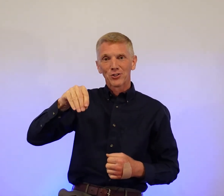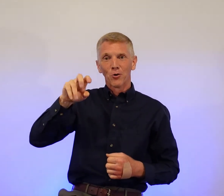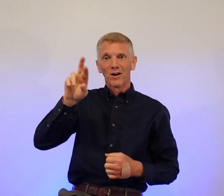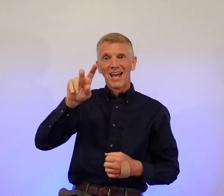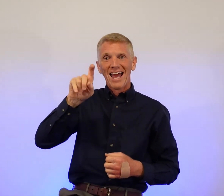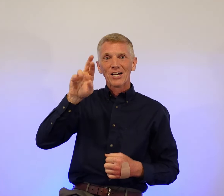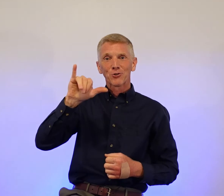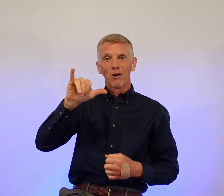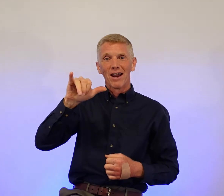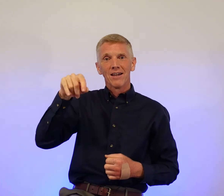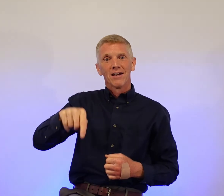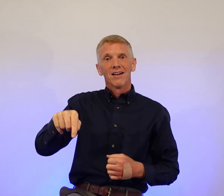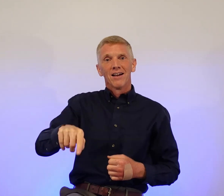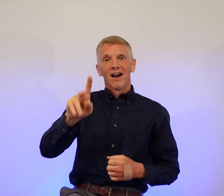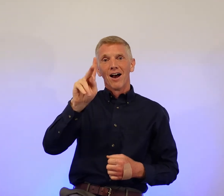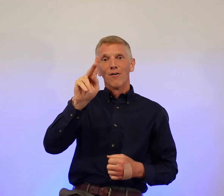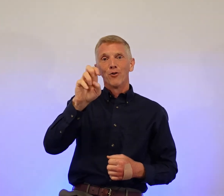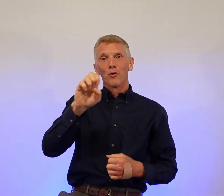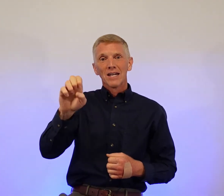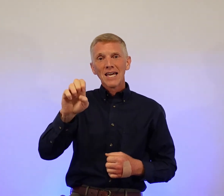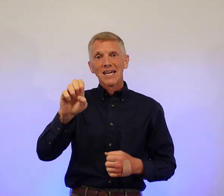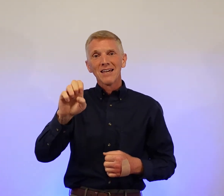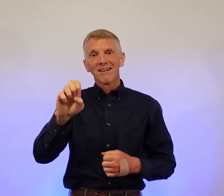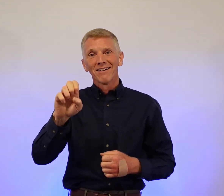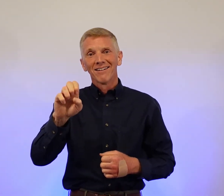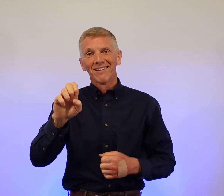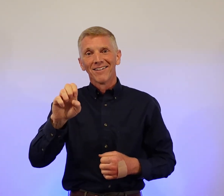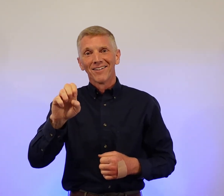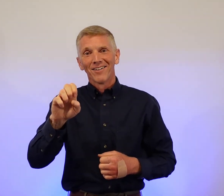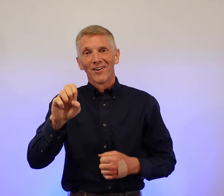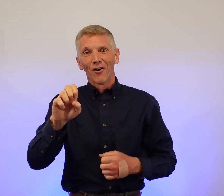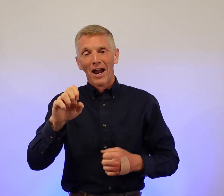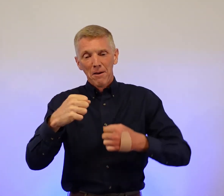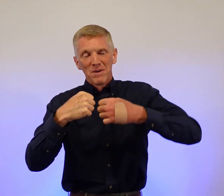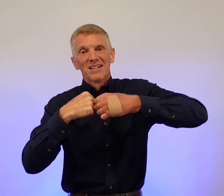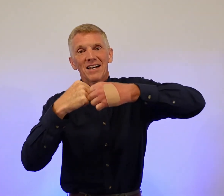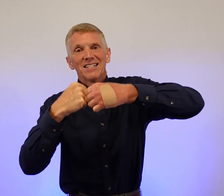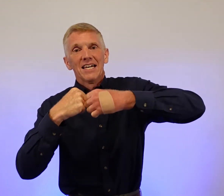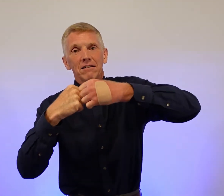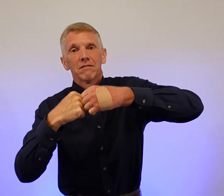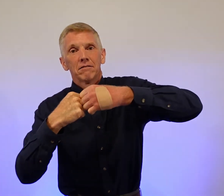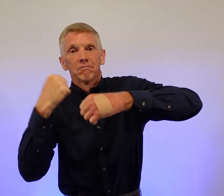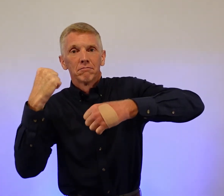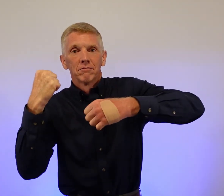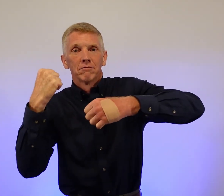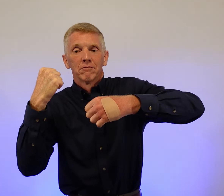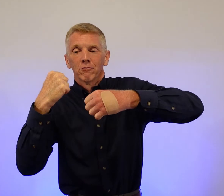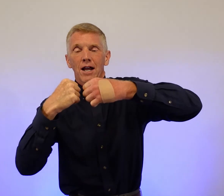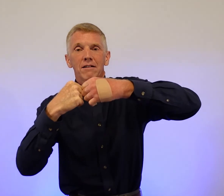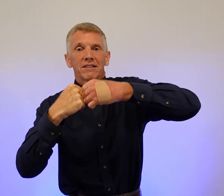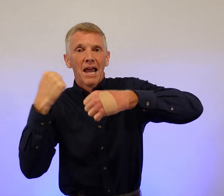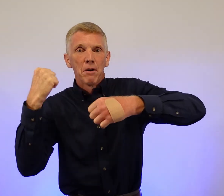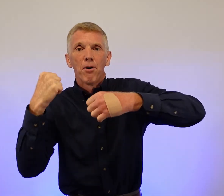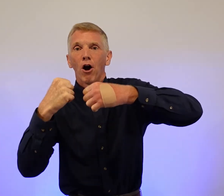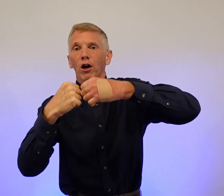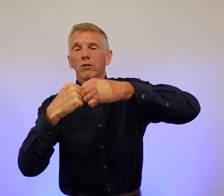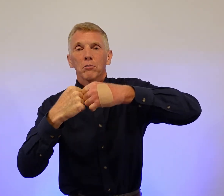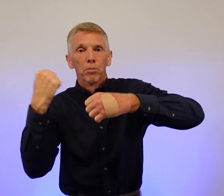or an X-ray of your knee, right? Because it, right, came apart,